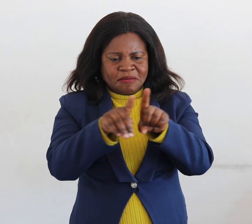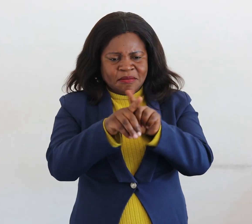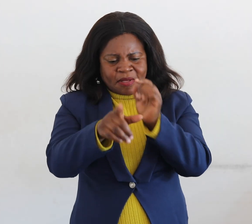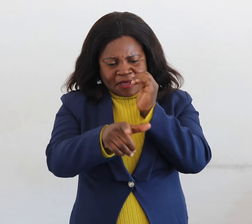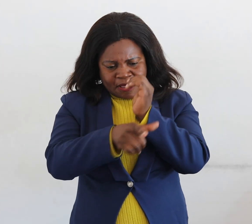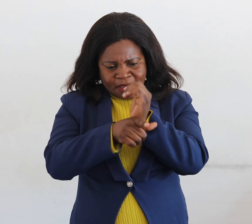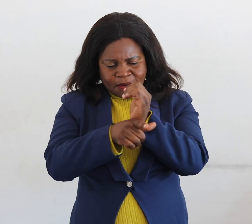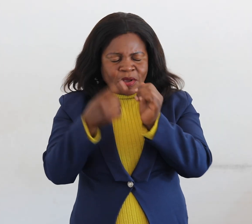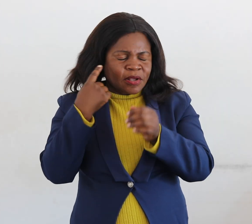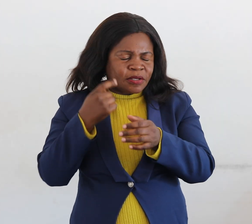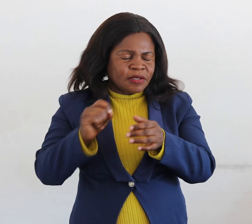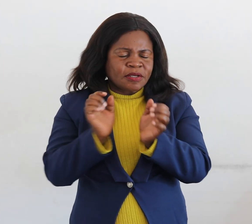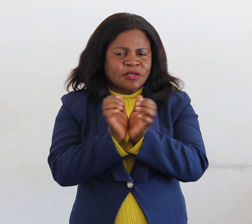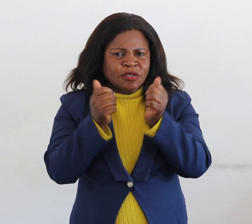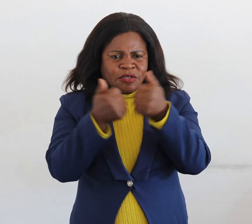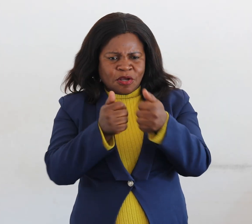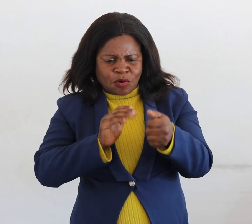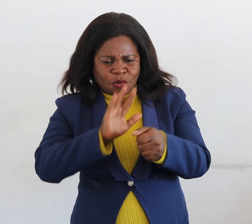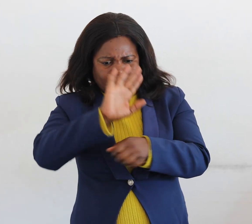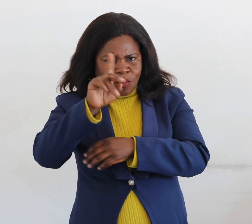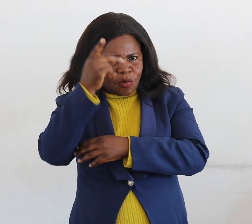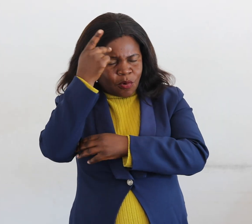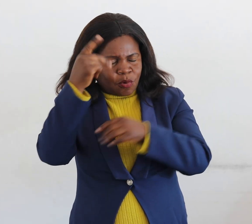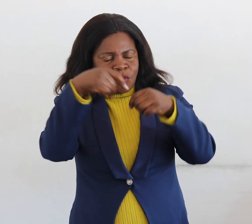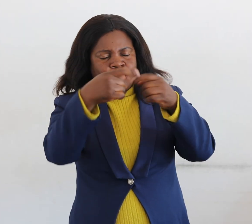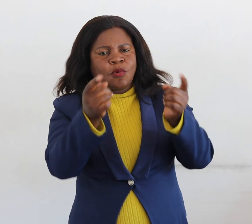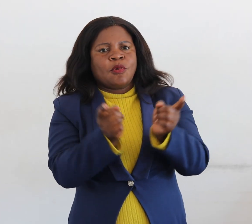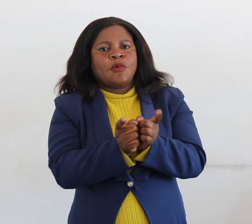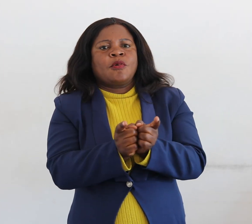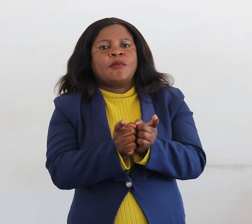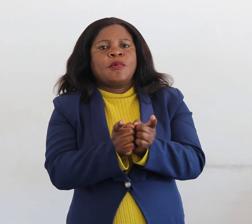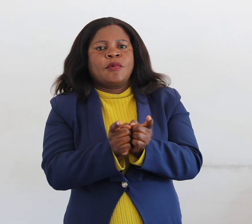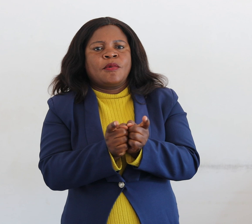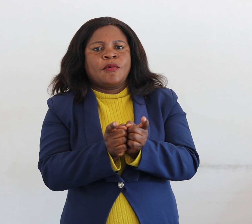General of a political party, in the prescribed form,